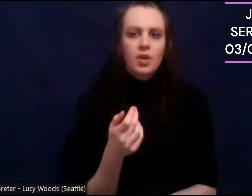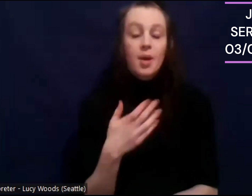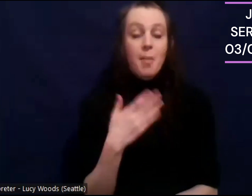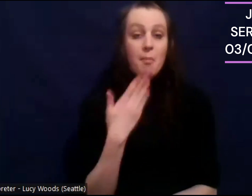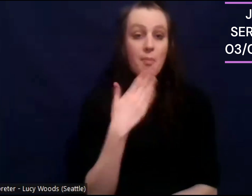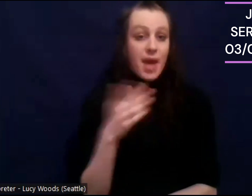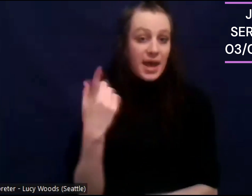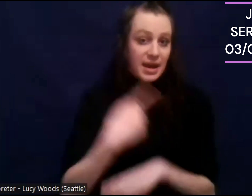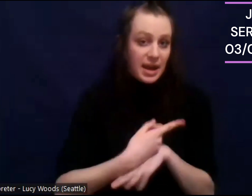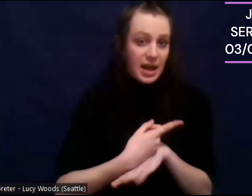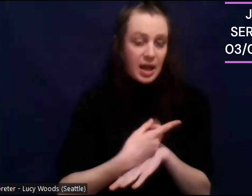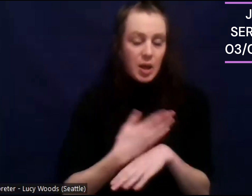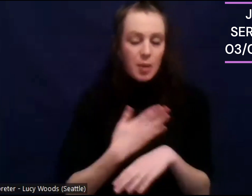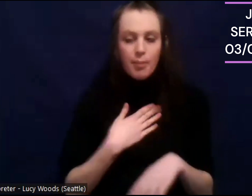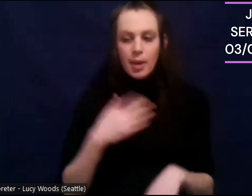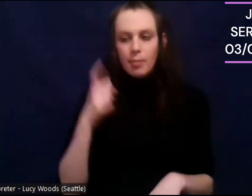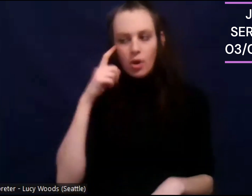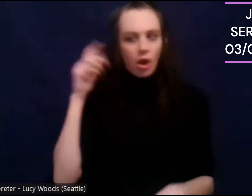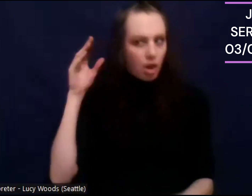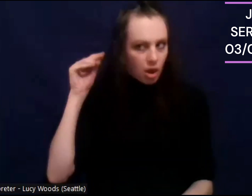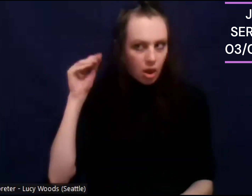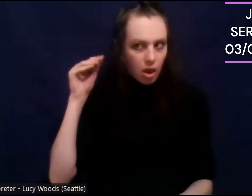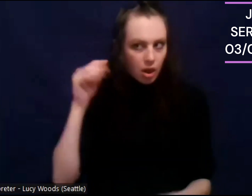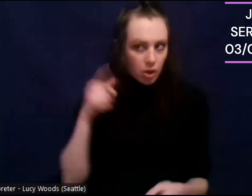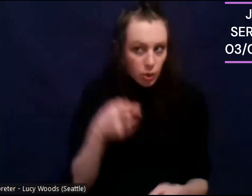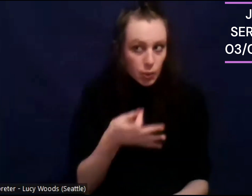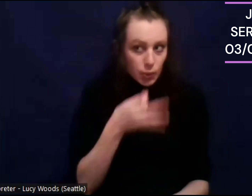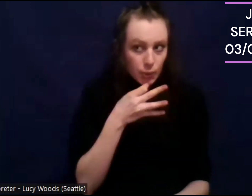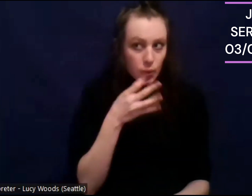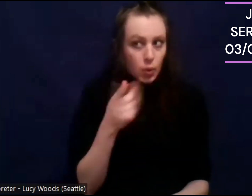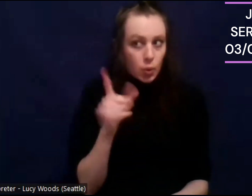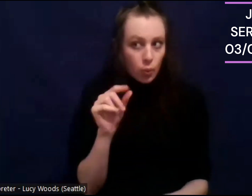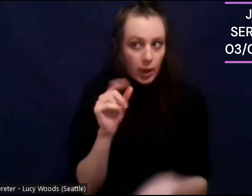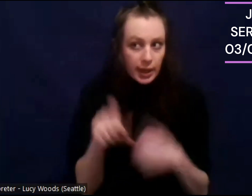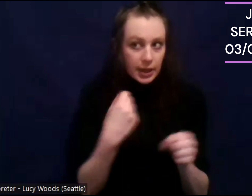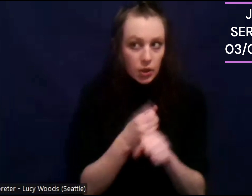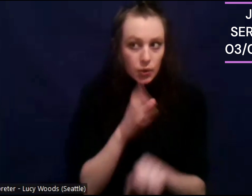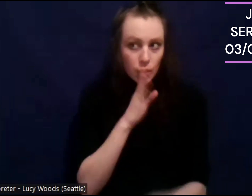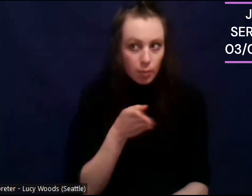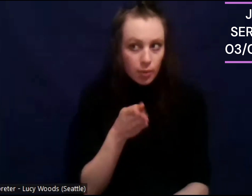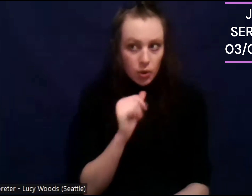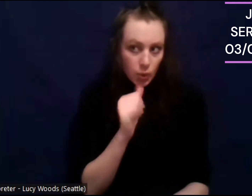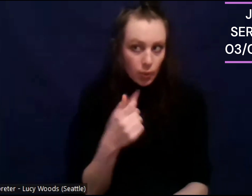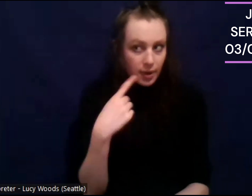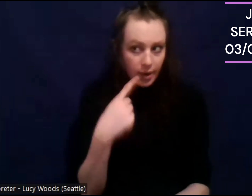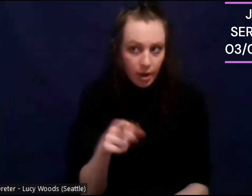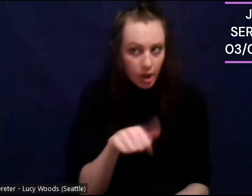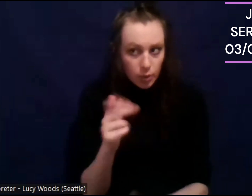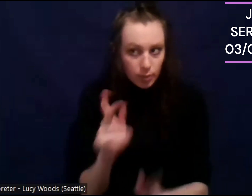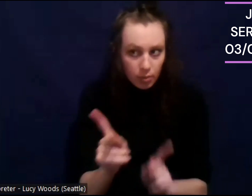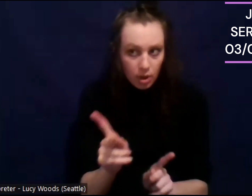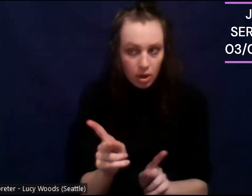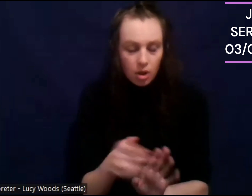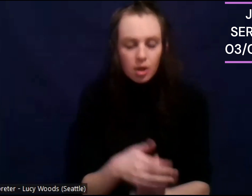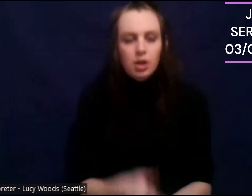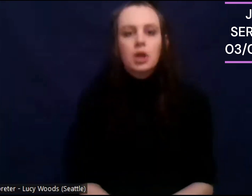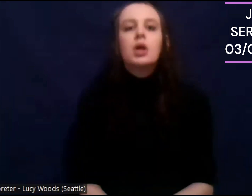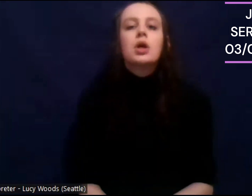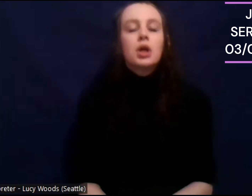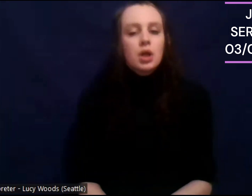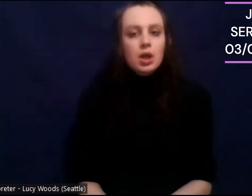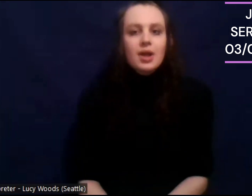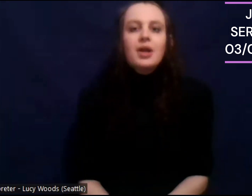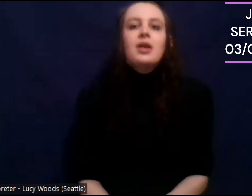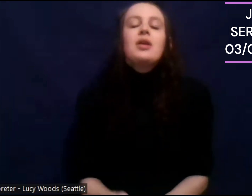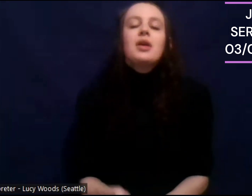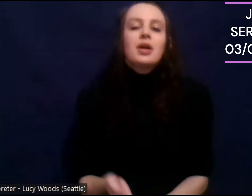supposed to have bad days anymore. You need to keep that to yourself and not share that with anybody. And then before I know it, I'm ate up with